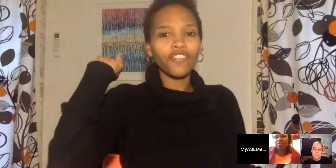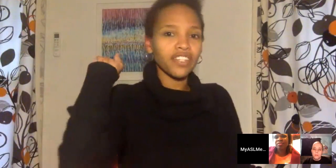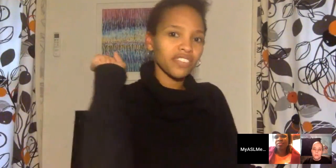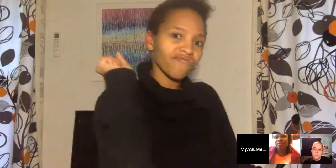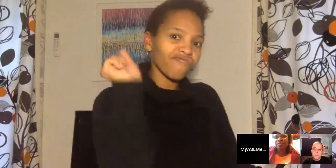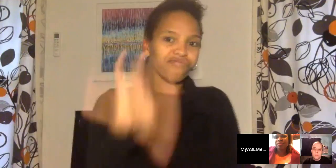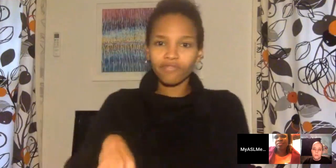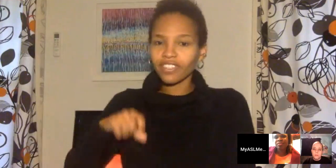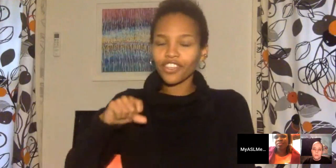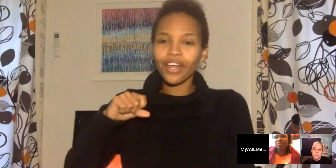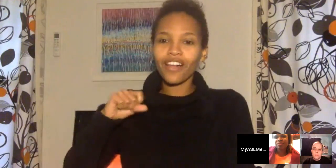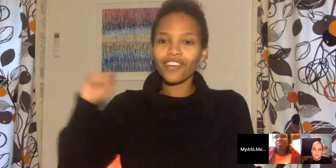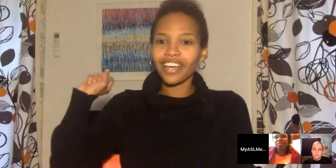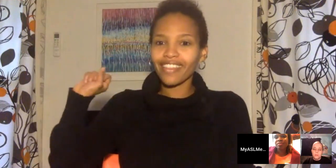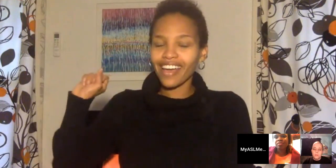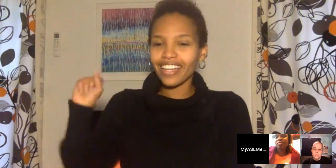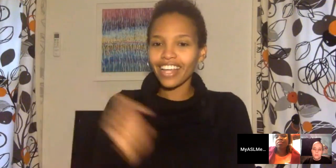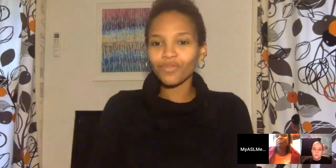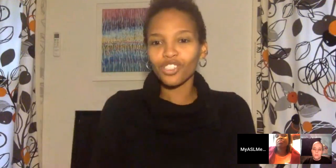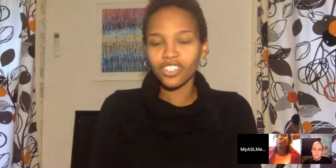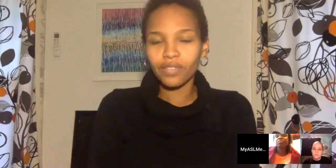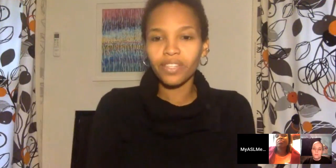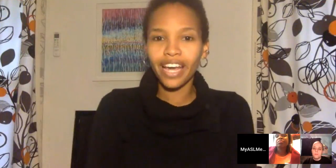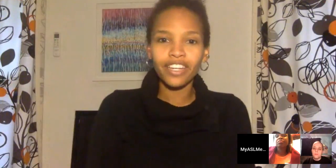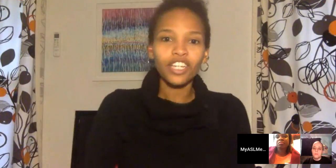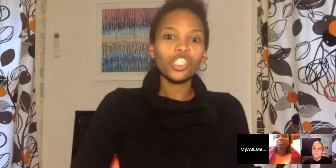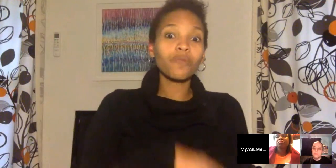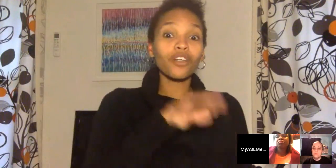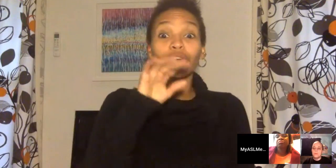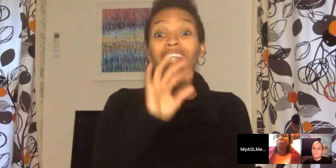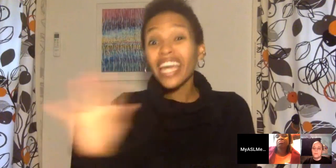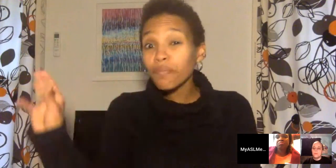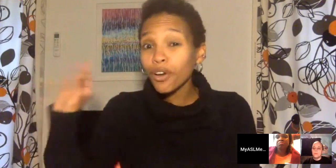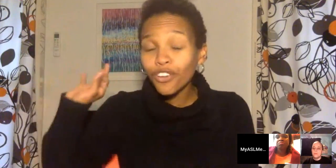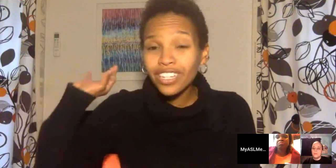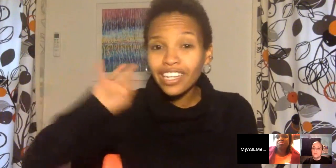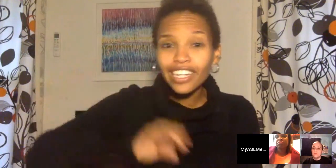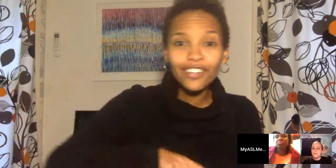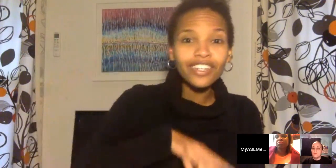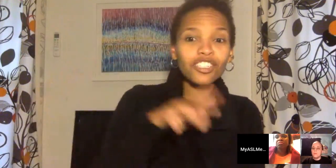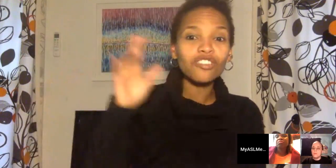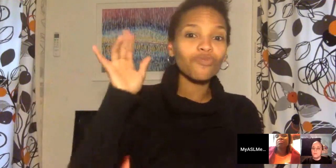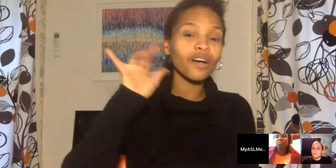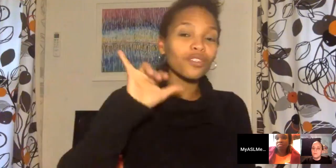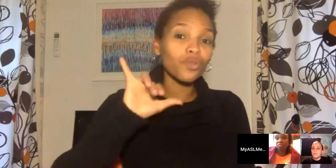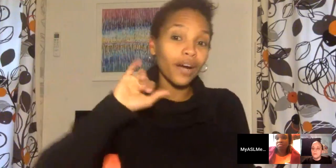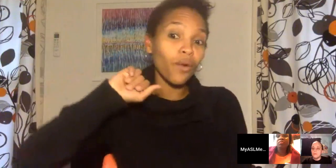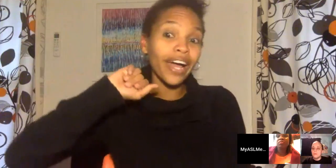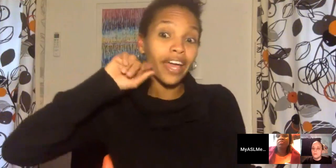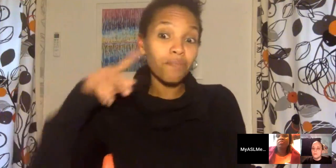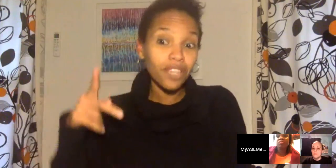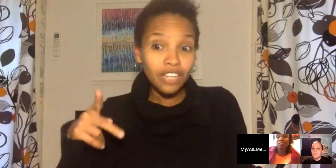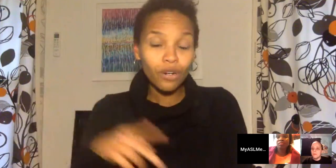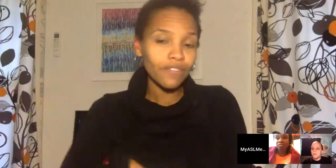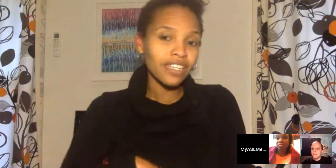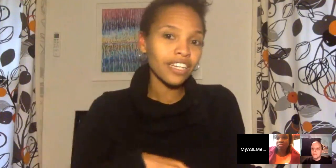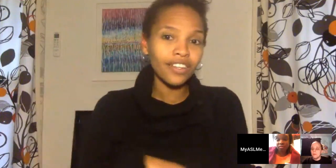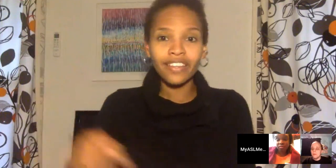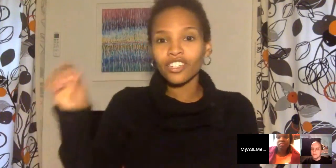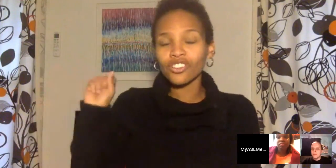is thrown out there like that. And that's what she does with that. She spells her name perfectly clearly. She spells YAP perfectly clearly. And then she's like,